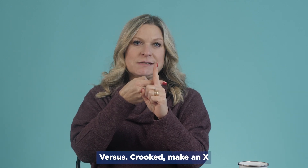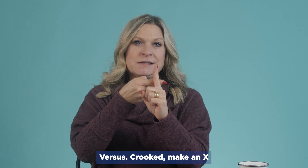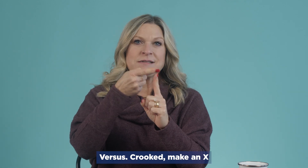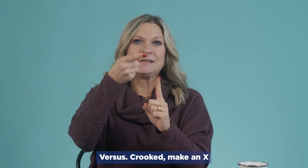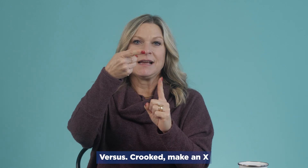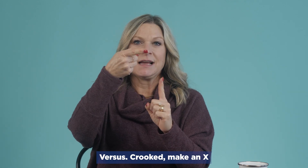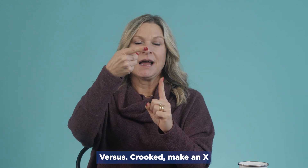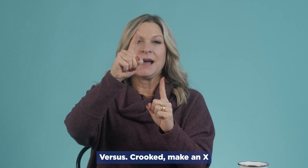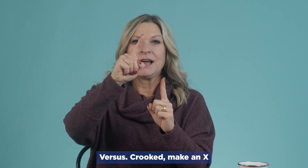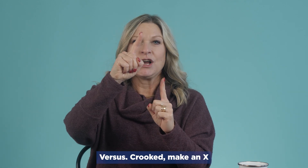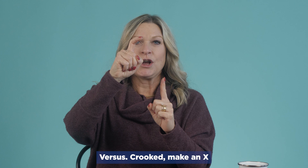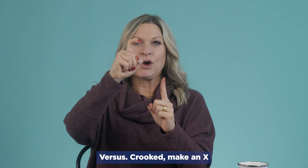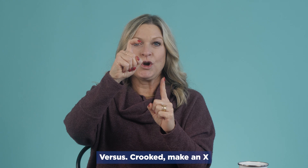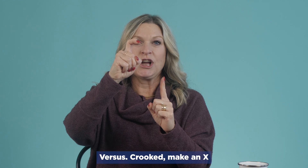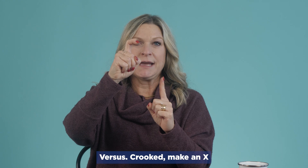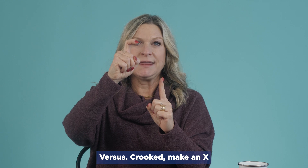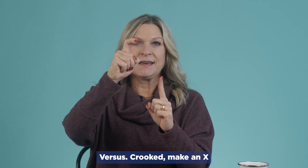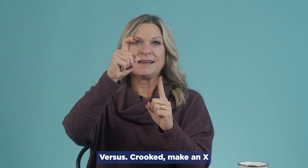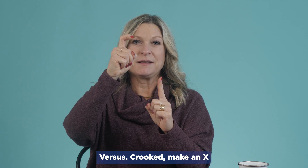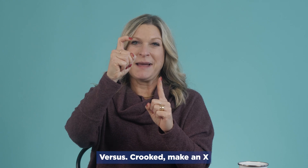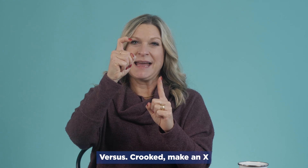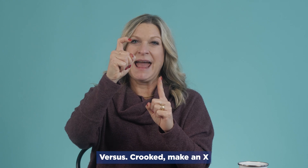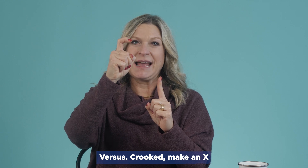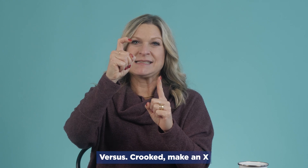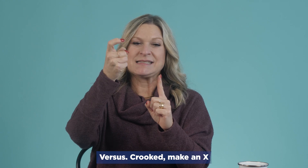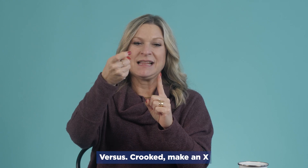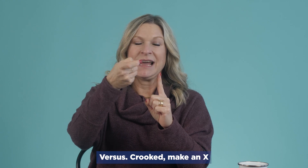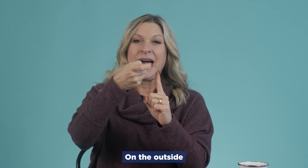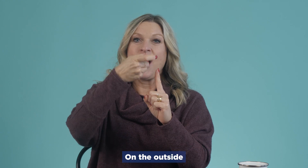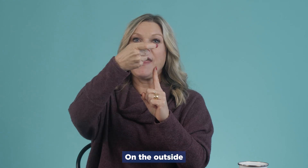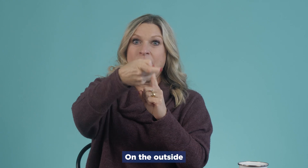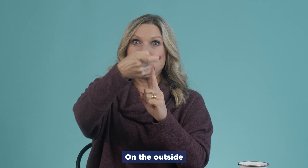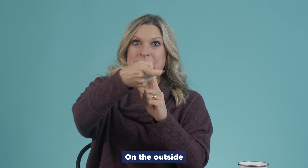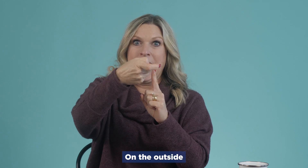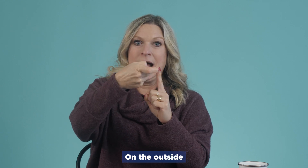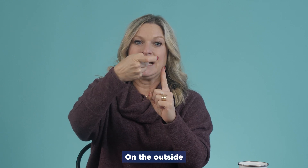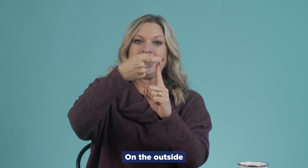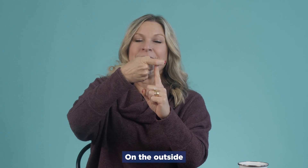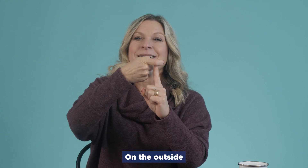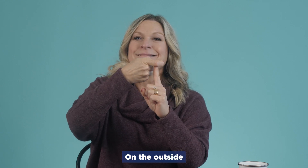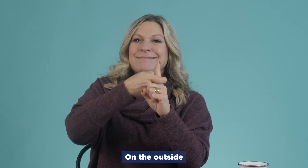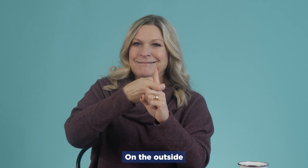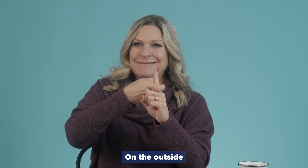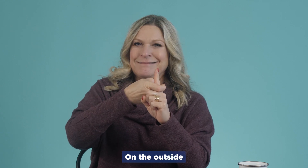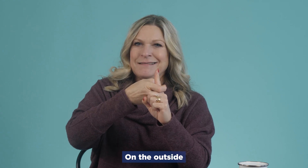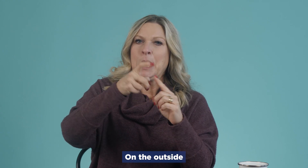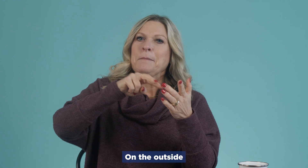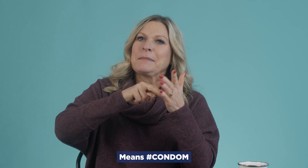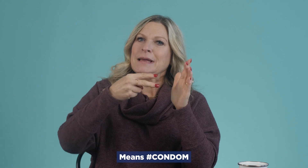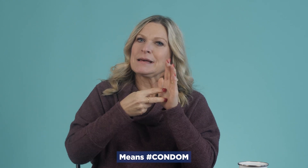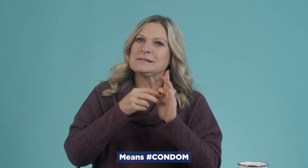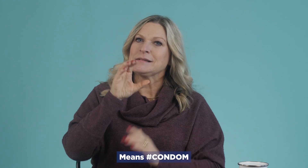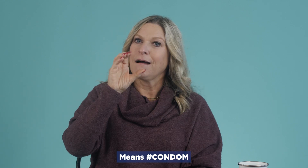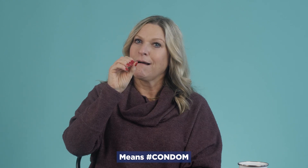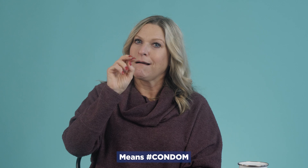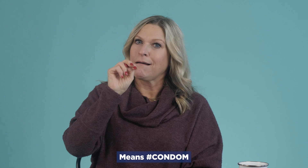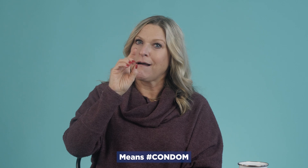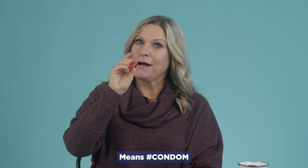versus cricket, make an X, not outside, means